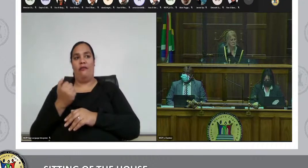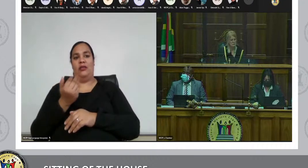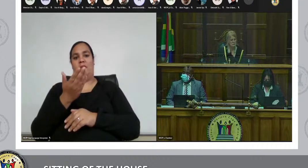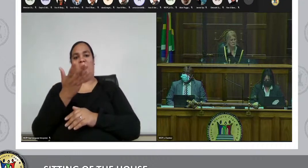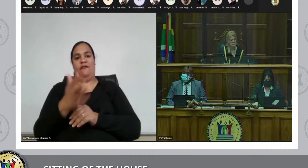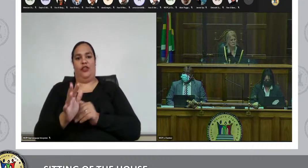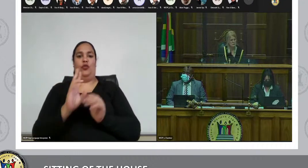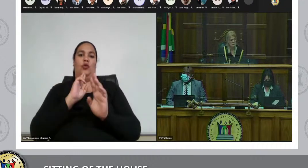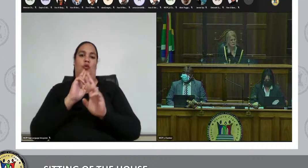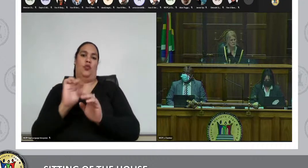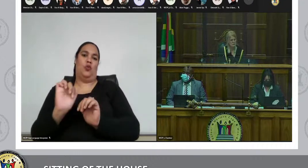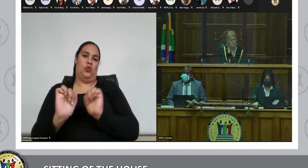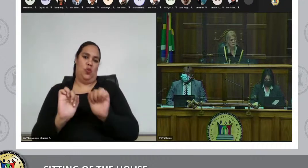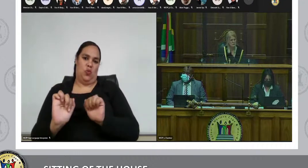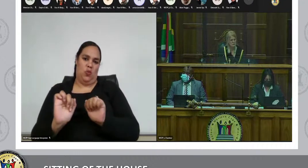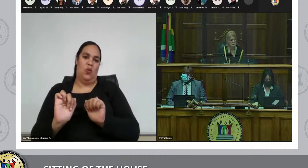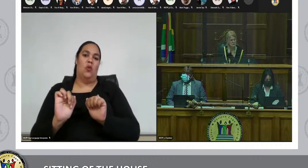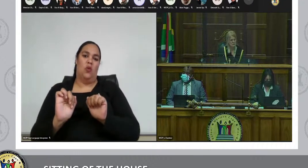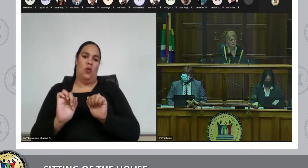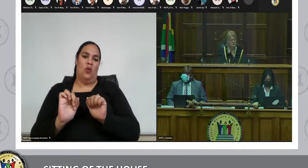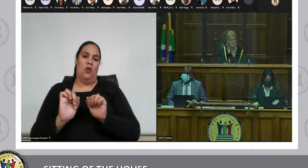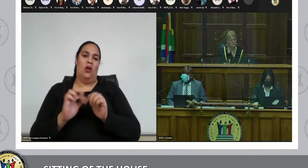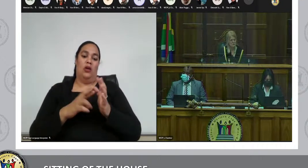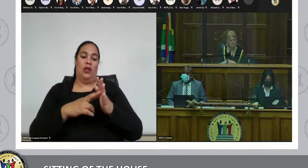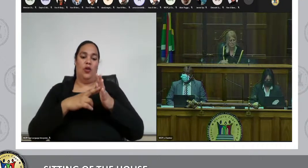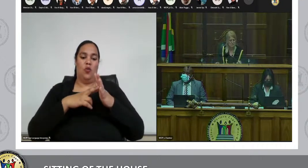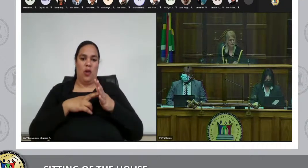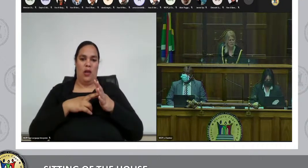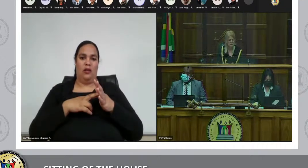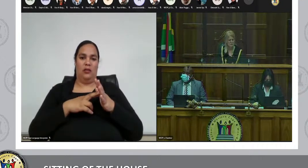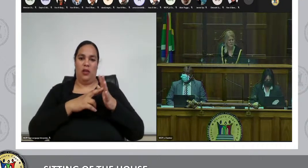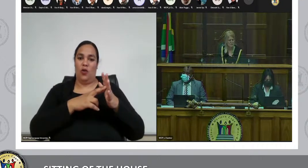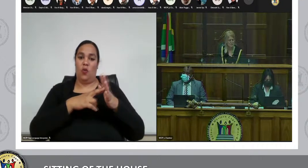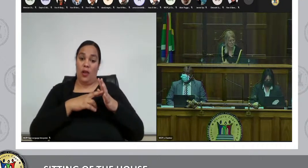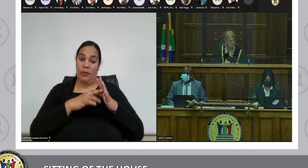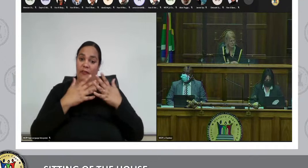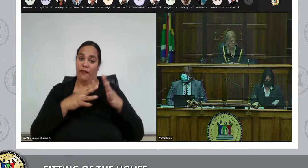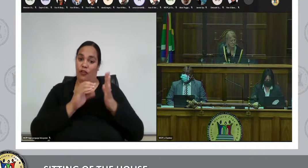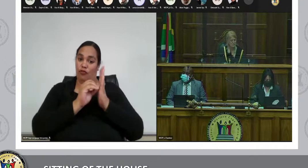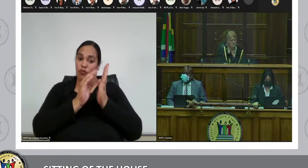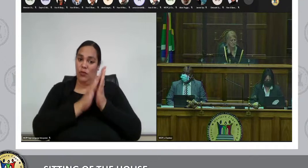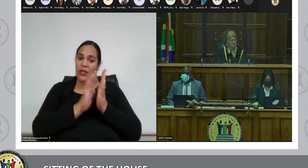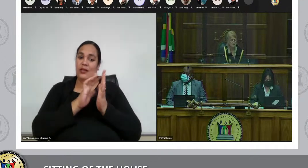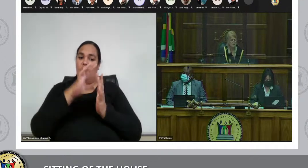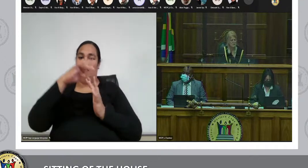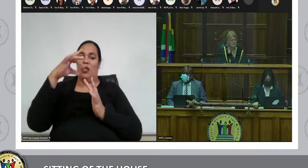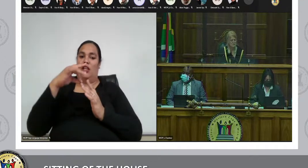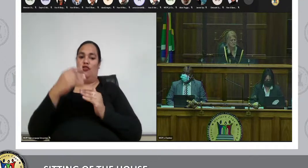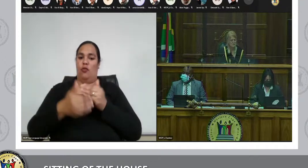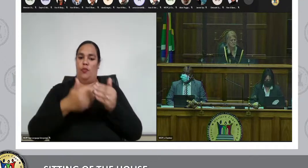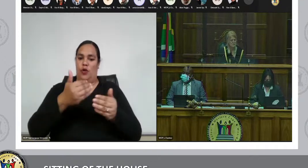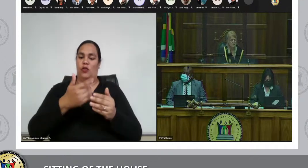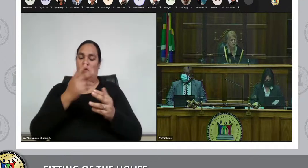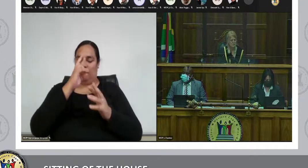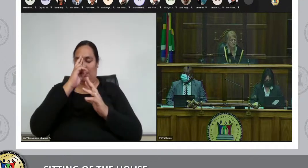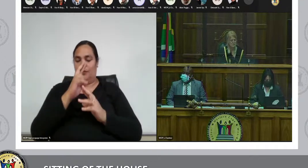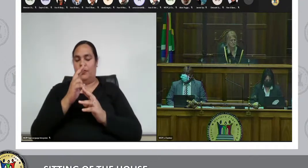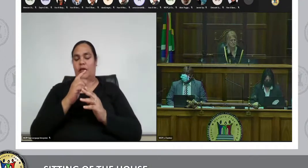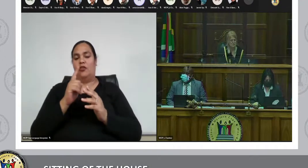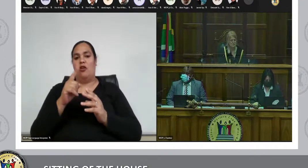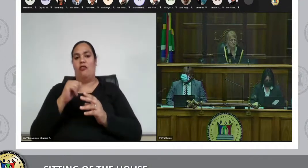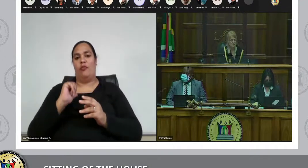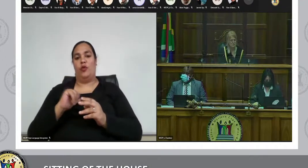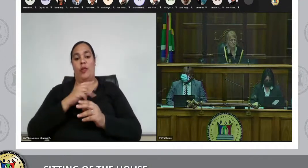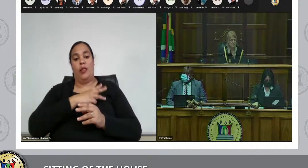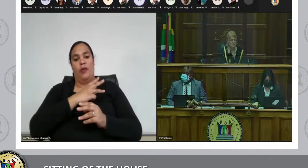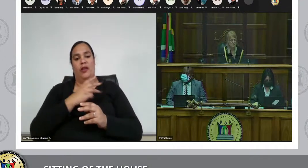a report on the requirement and selection process in respect of the municipal manager to